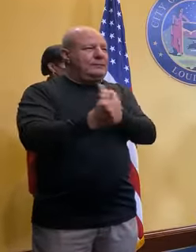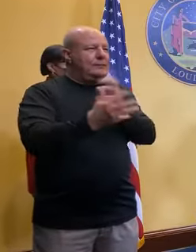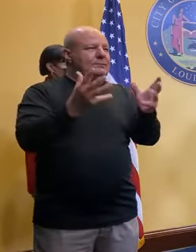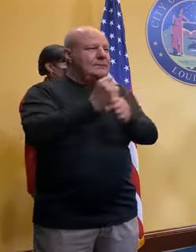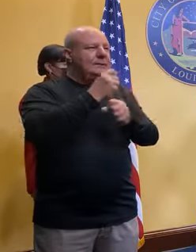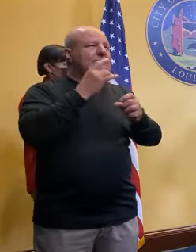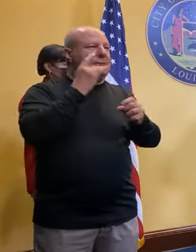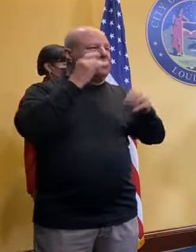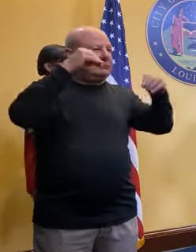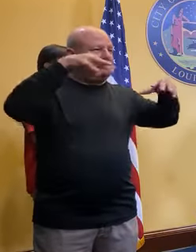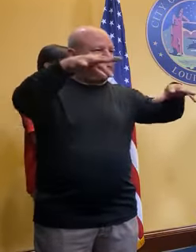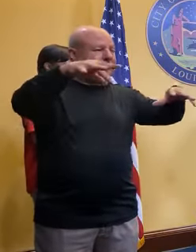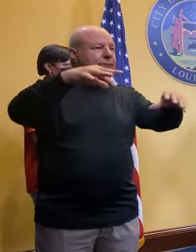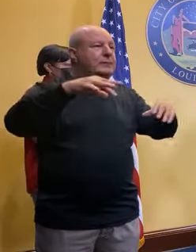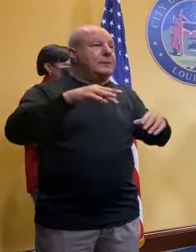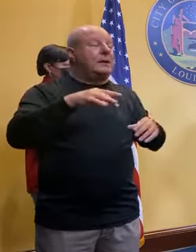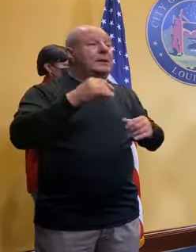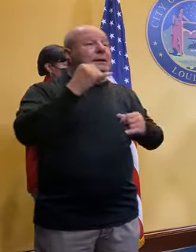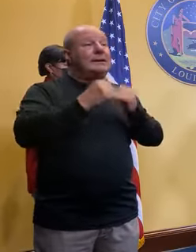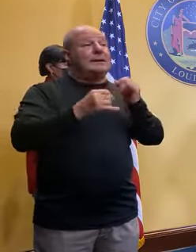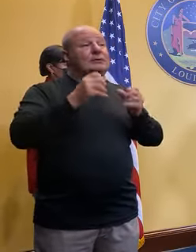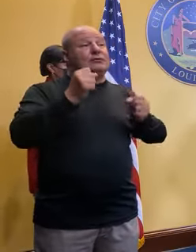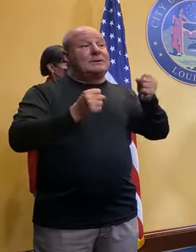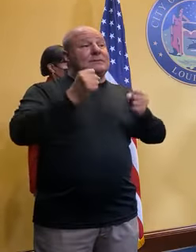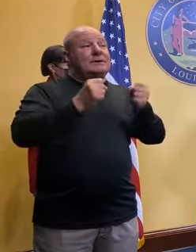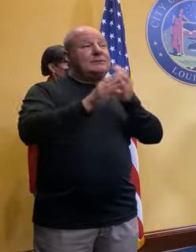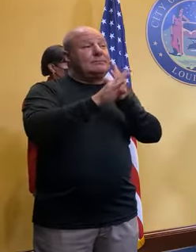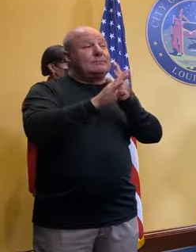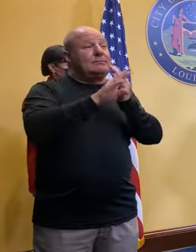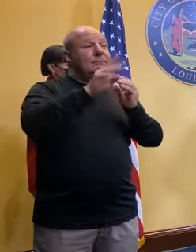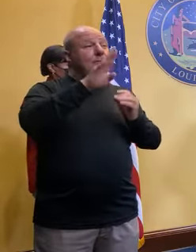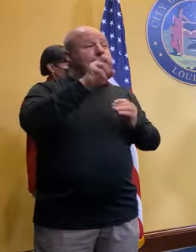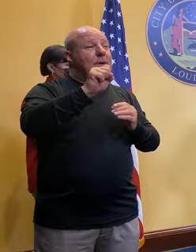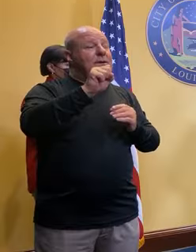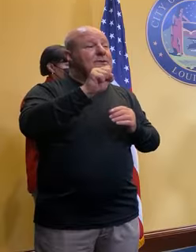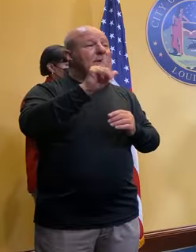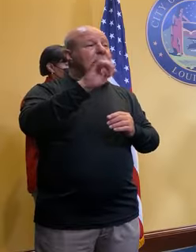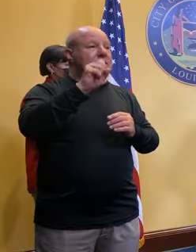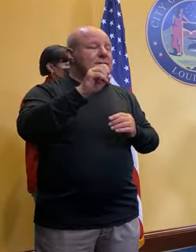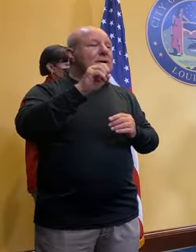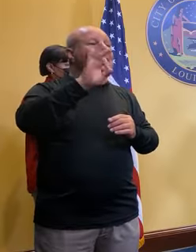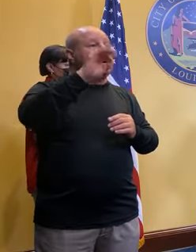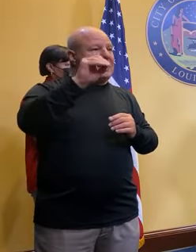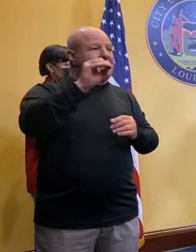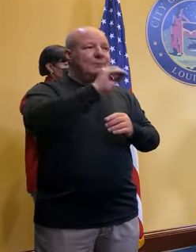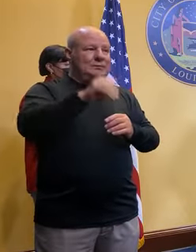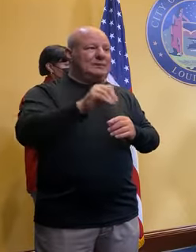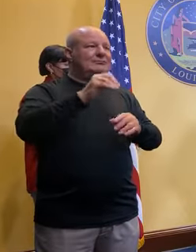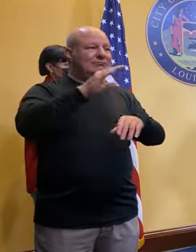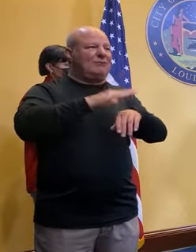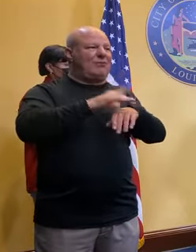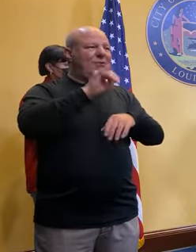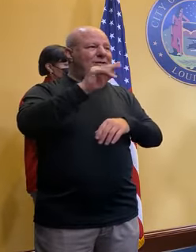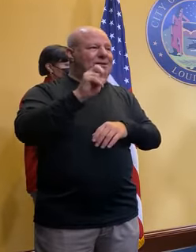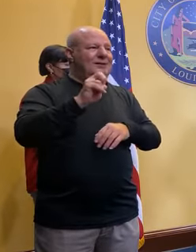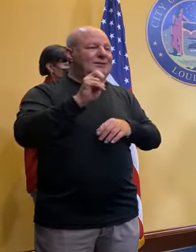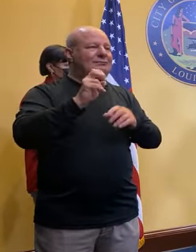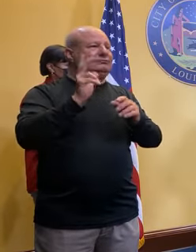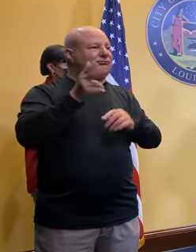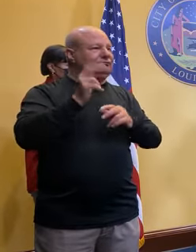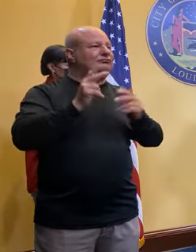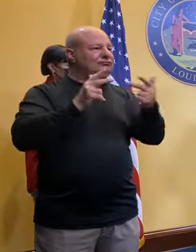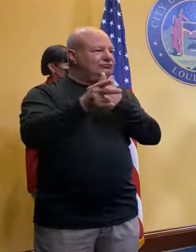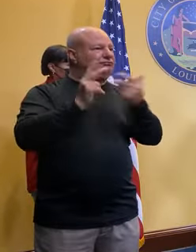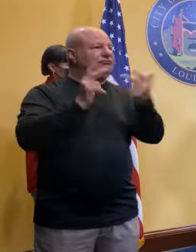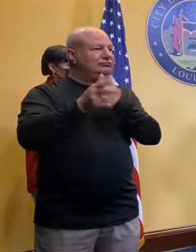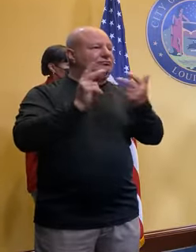related to transportation, we are nearly at 100% bus lines back online. 90% of them are. 100% of paratransit is